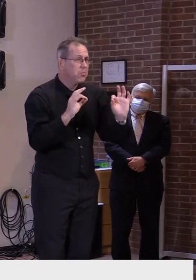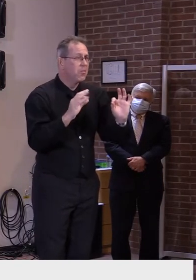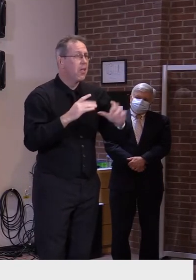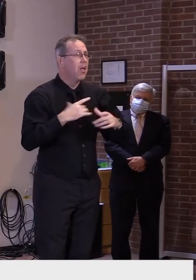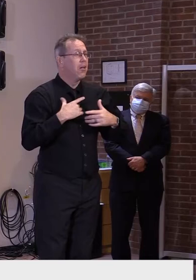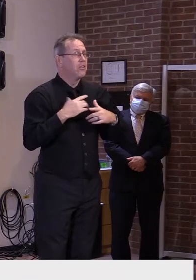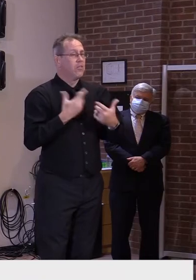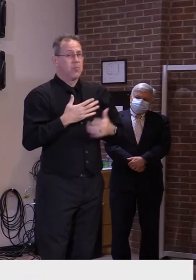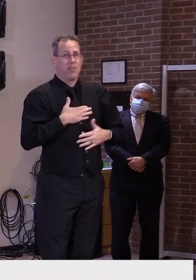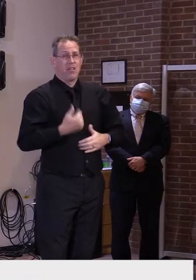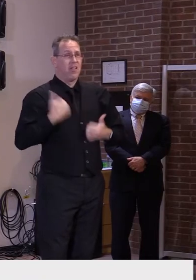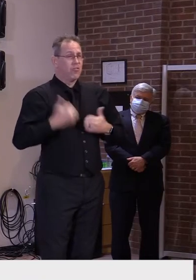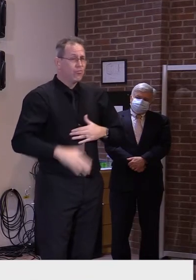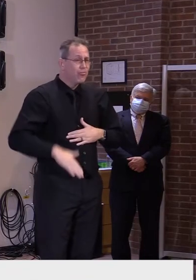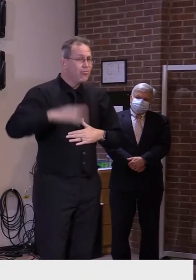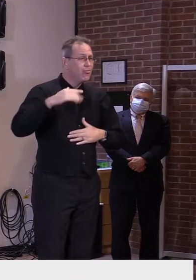into